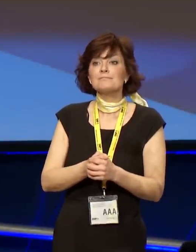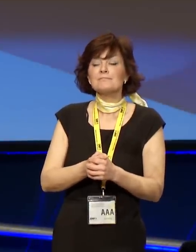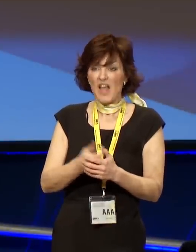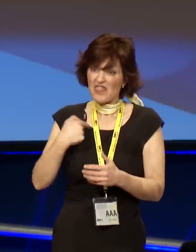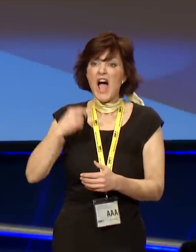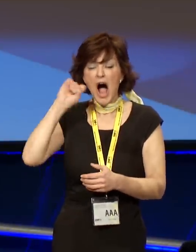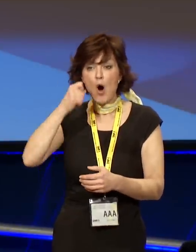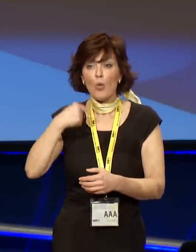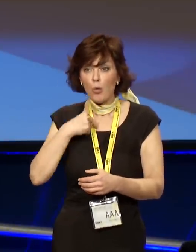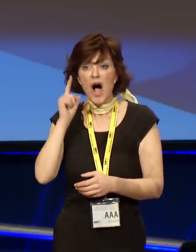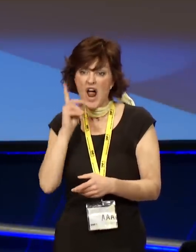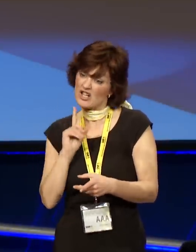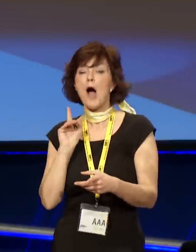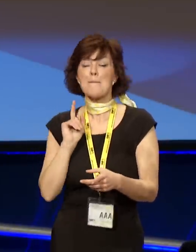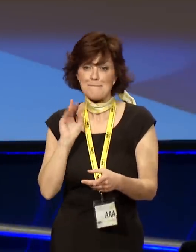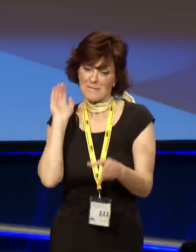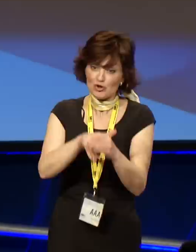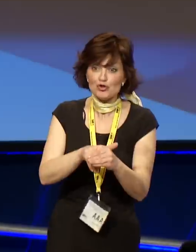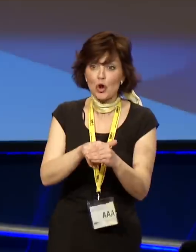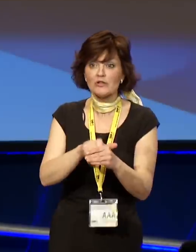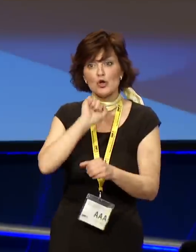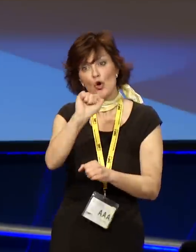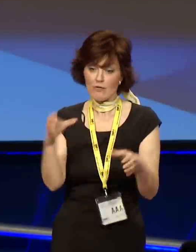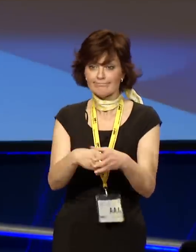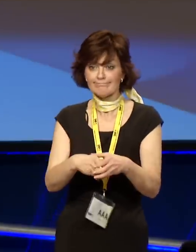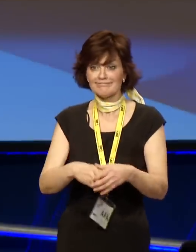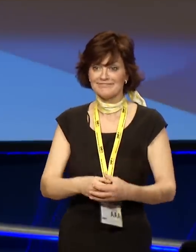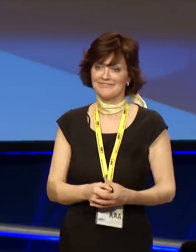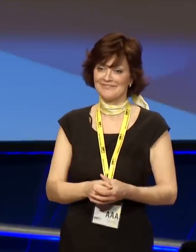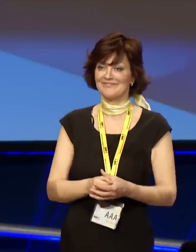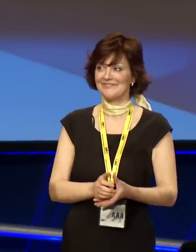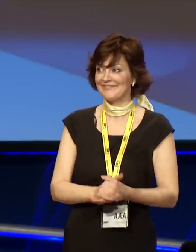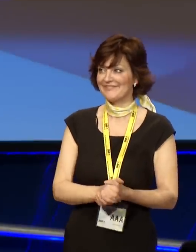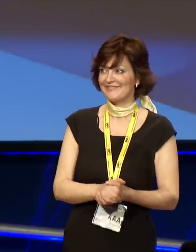then I'm going to come and join your lot.